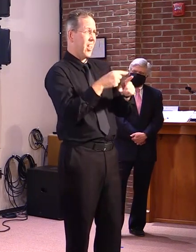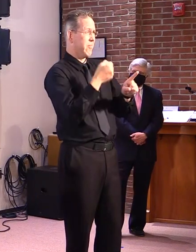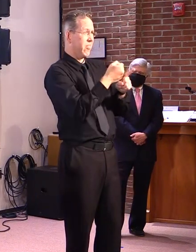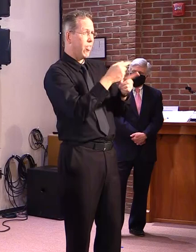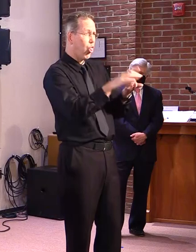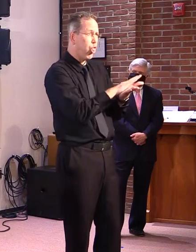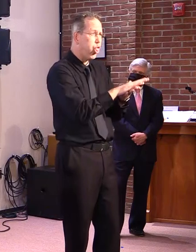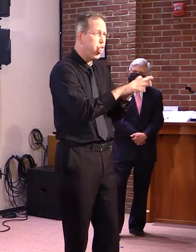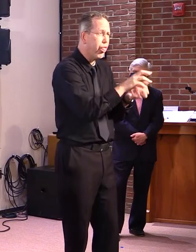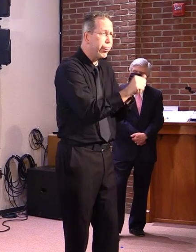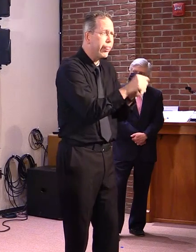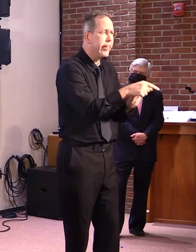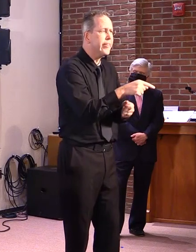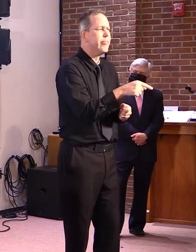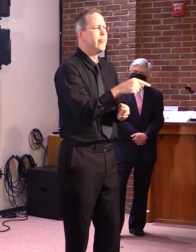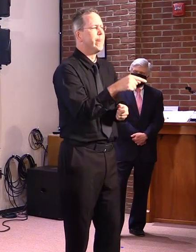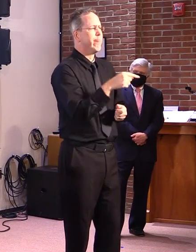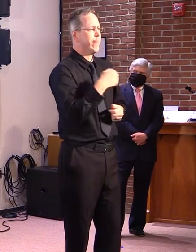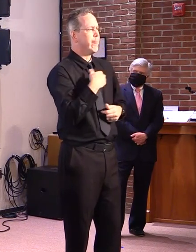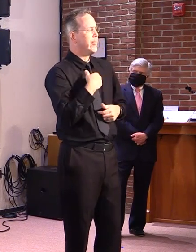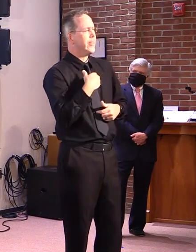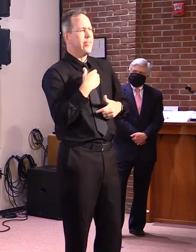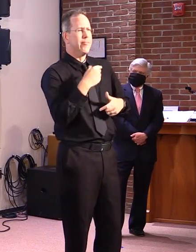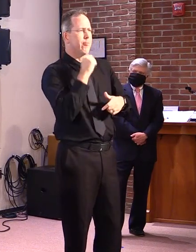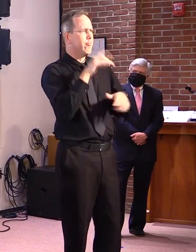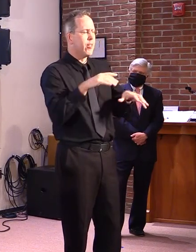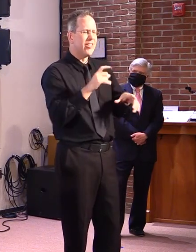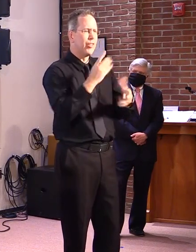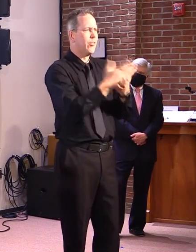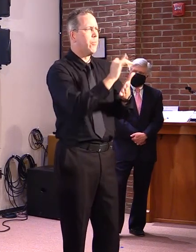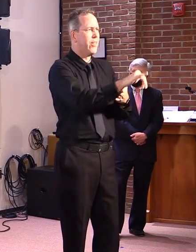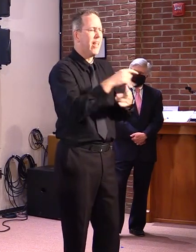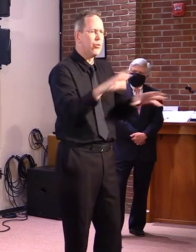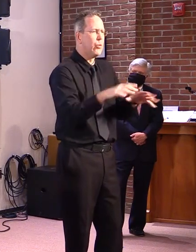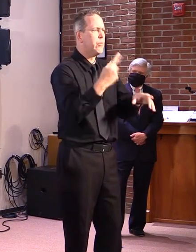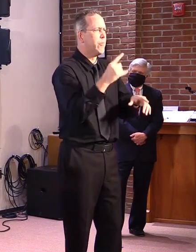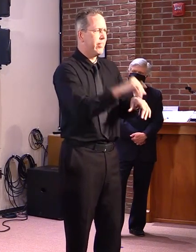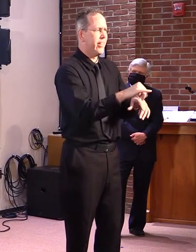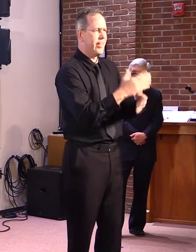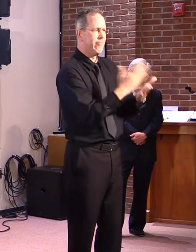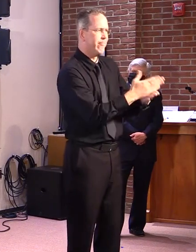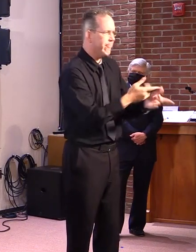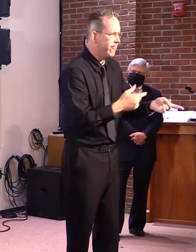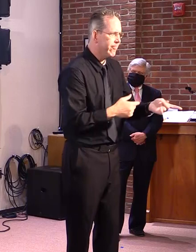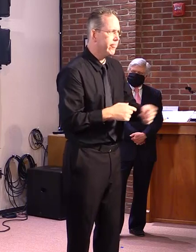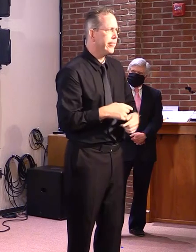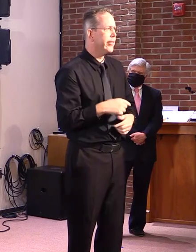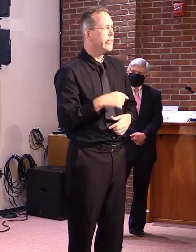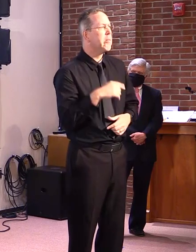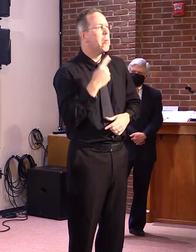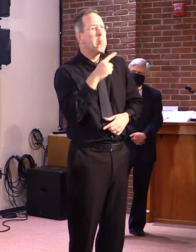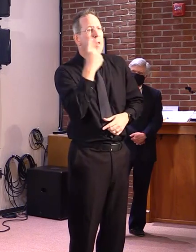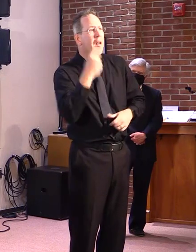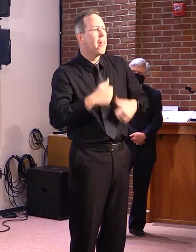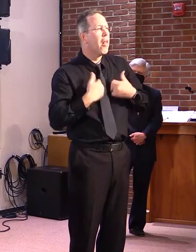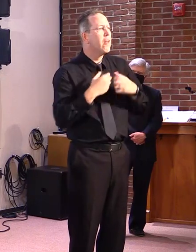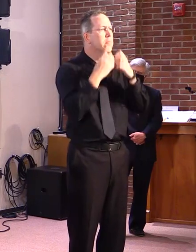that rings true to me is when, after 9/11, for instance, we all rallied to